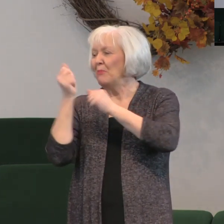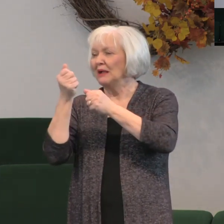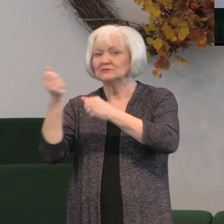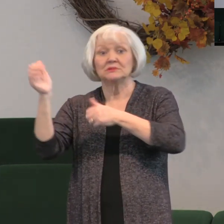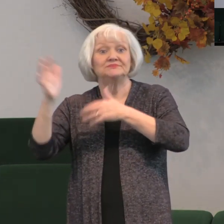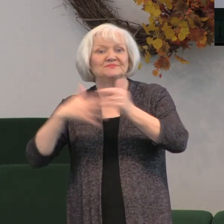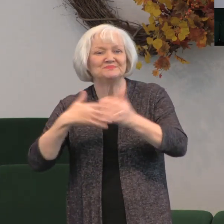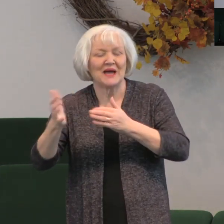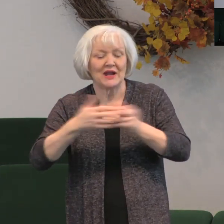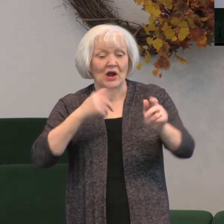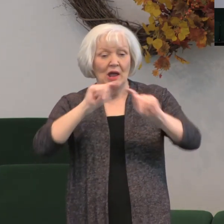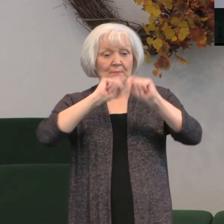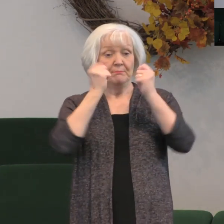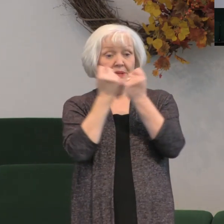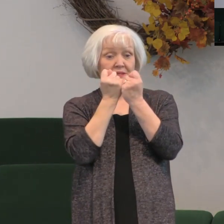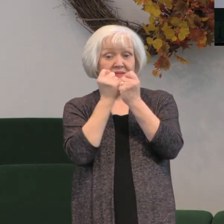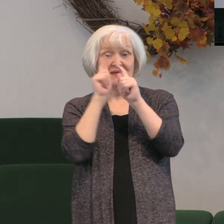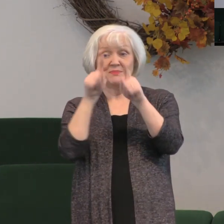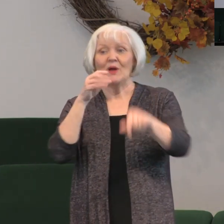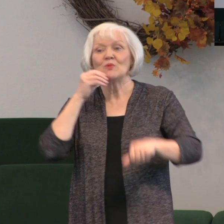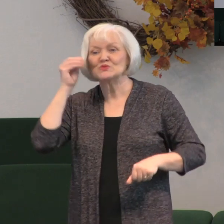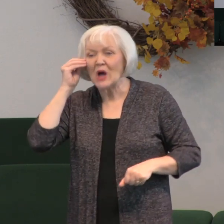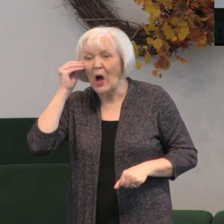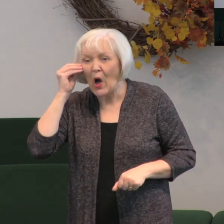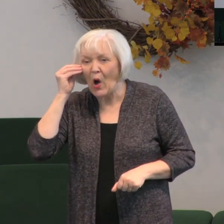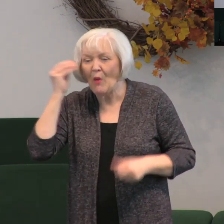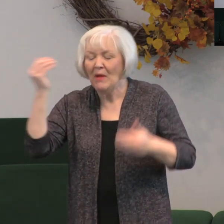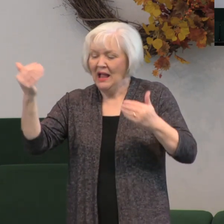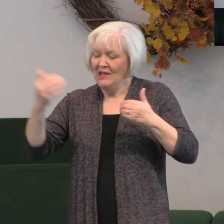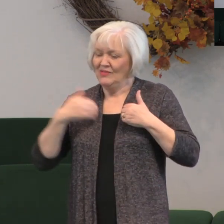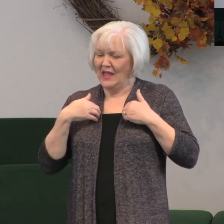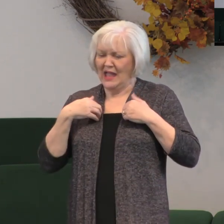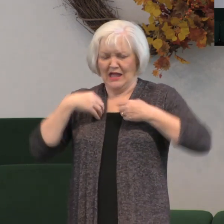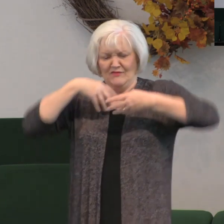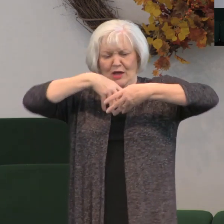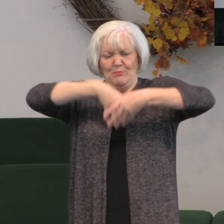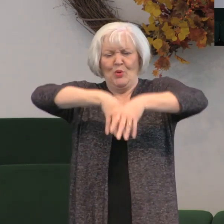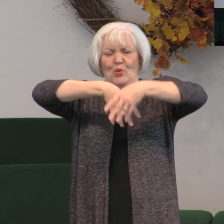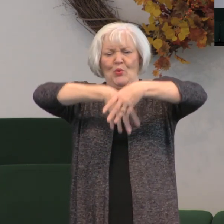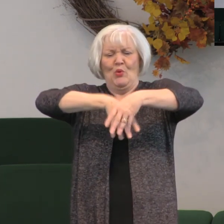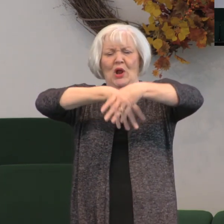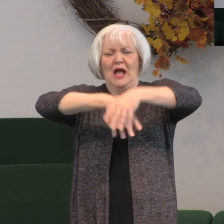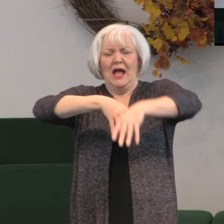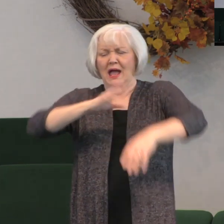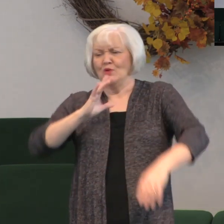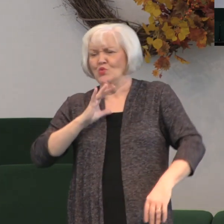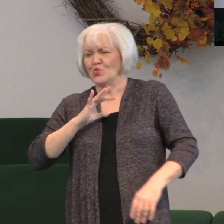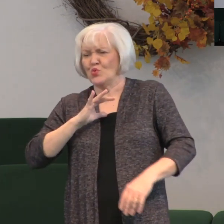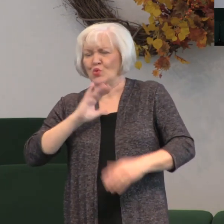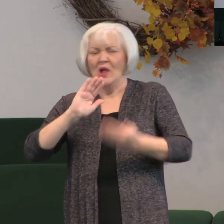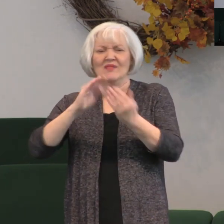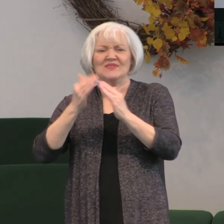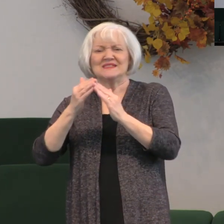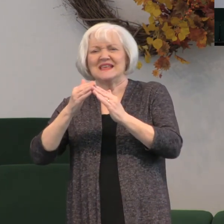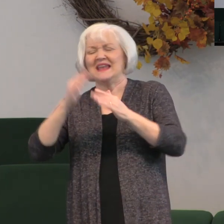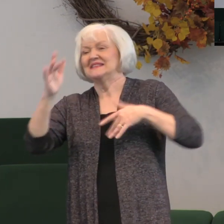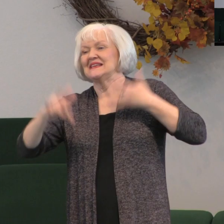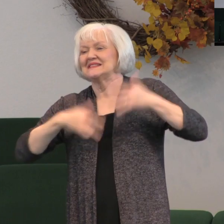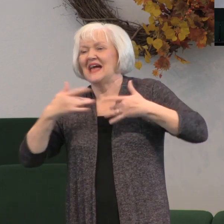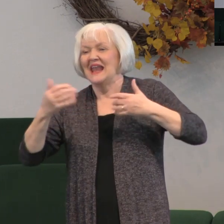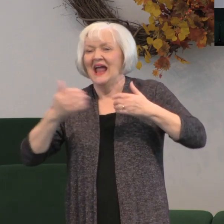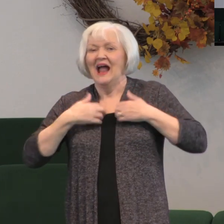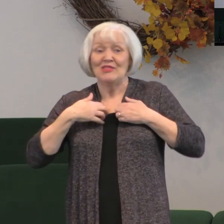the team comes home from the game they come home to a parade like no other. The city turns out and there's confetti and